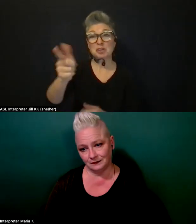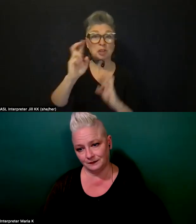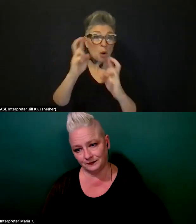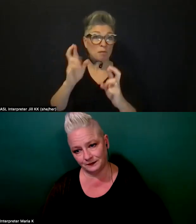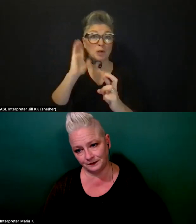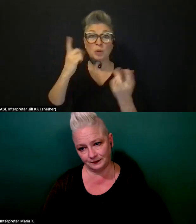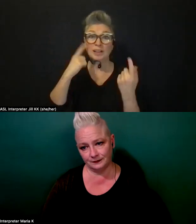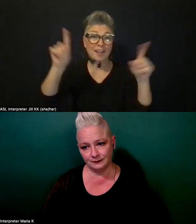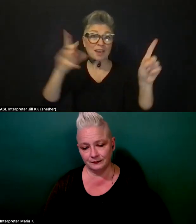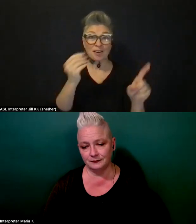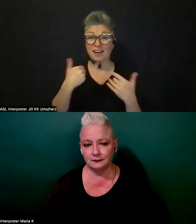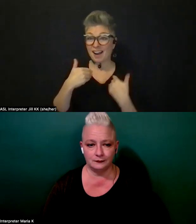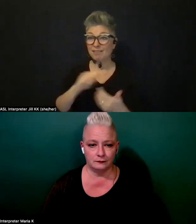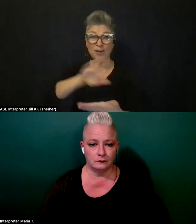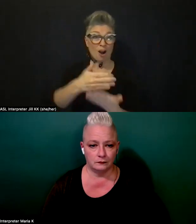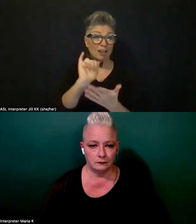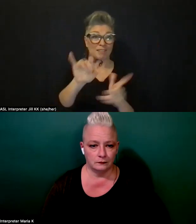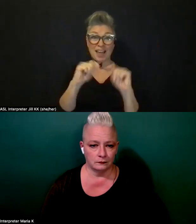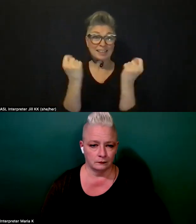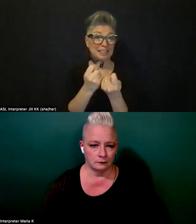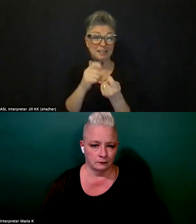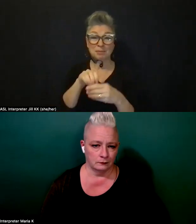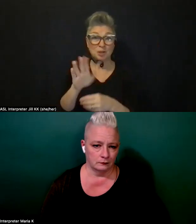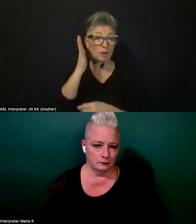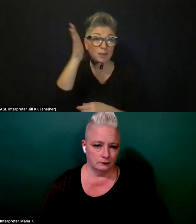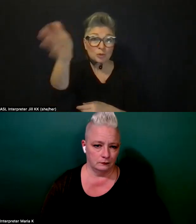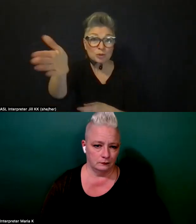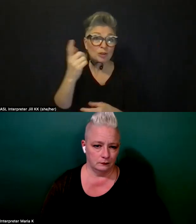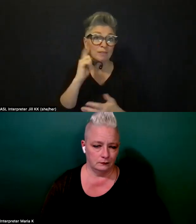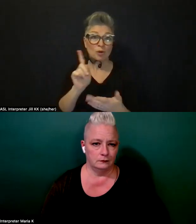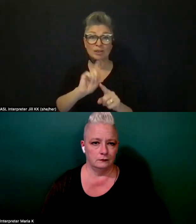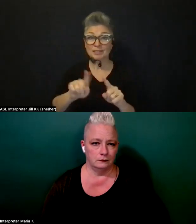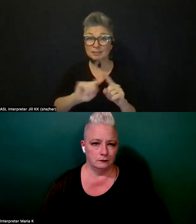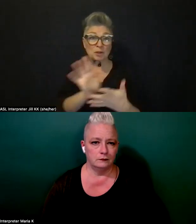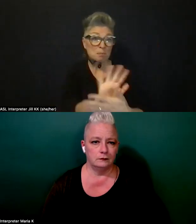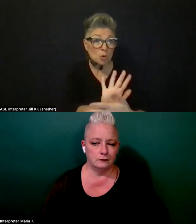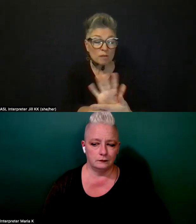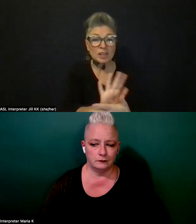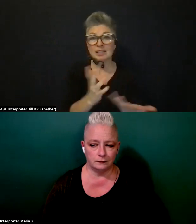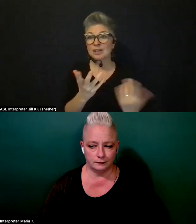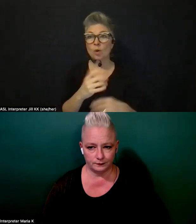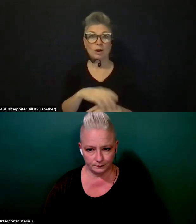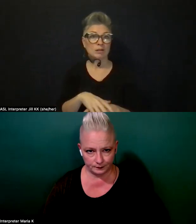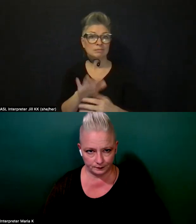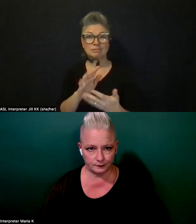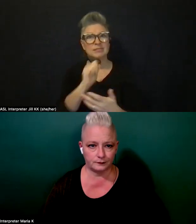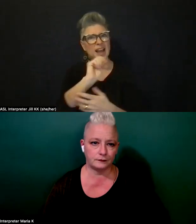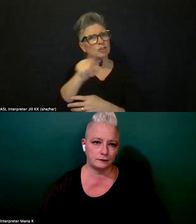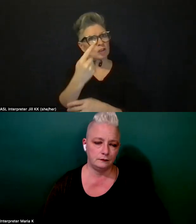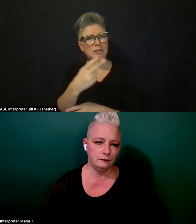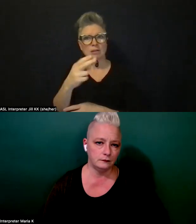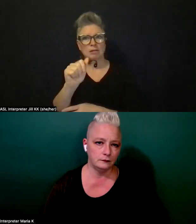all of that team in your future for movies or movies outside of Hallmark. Or